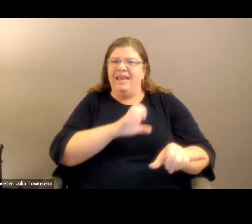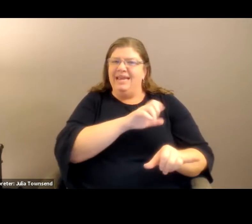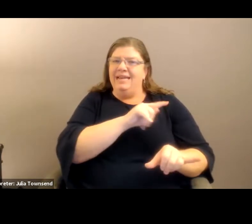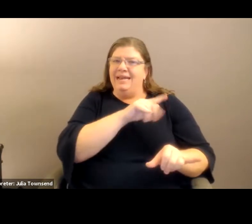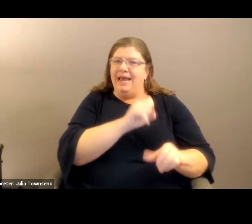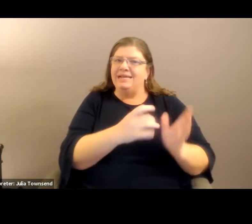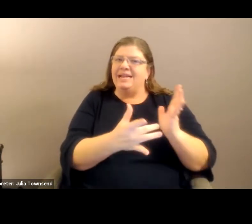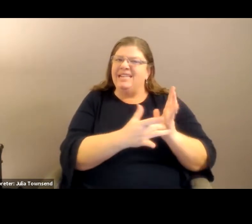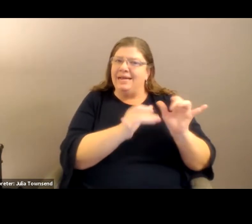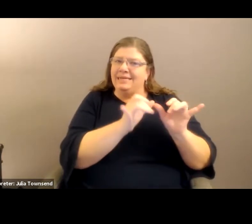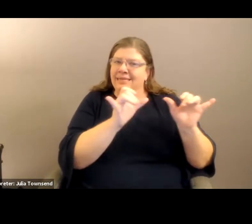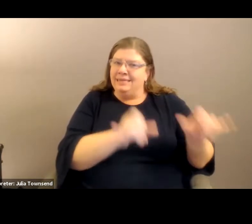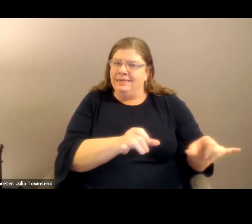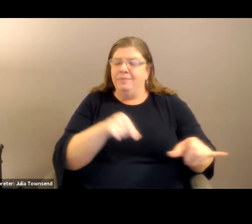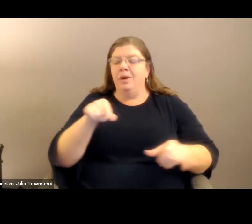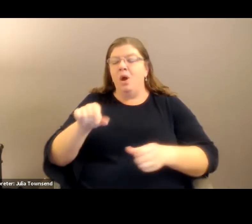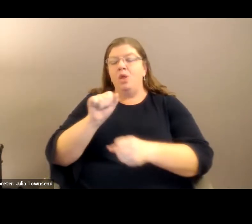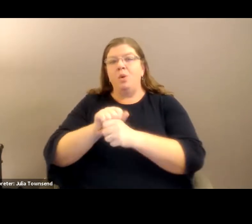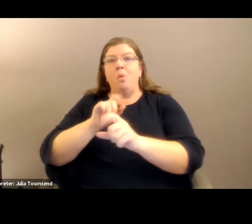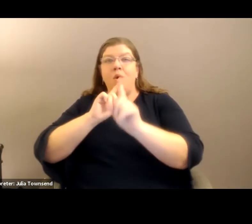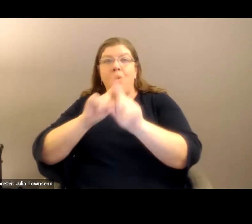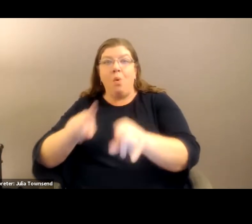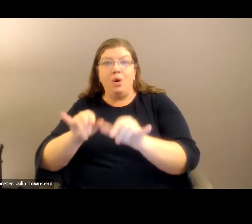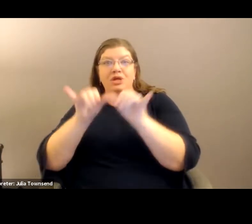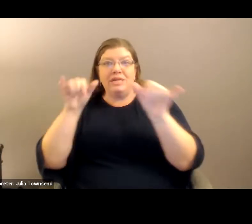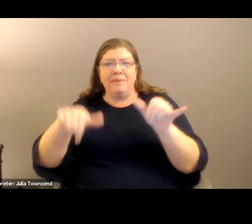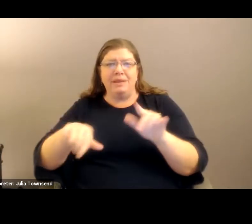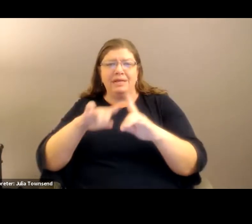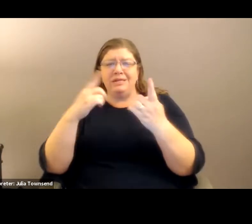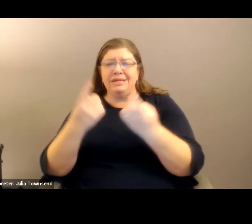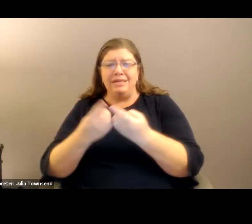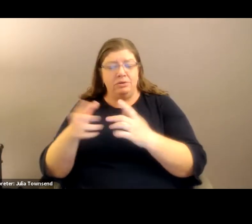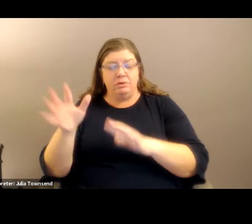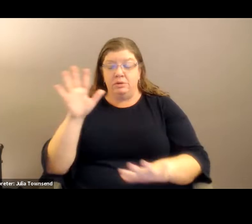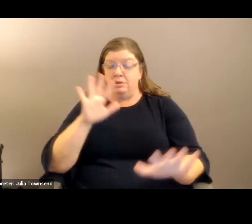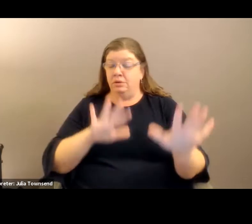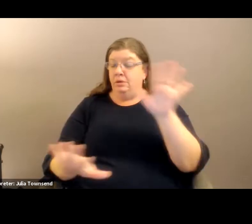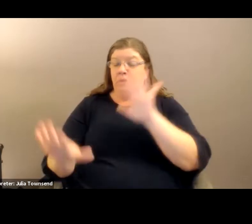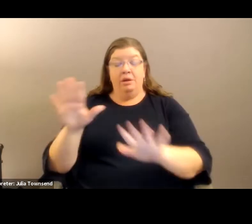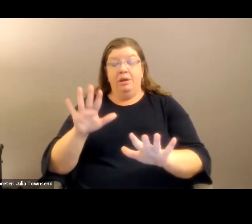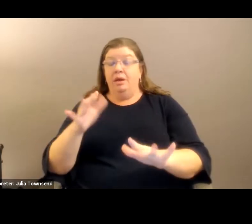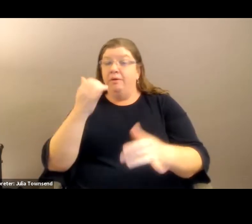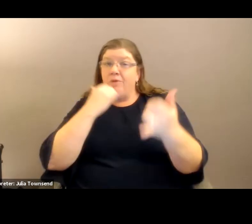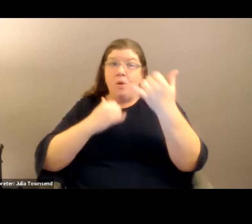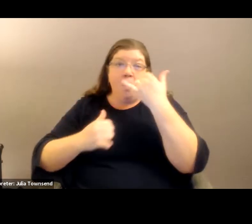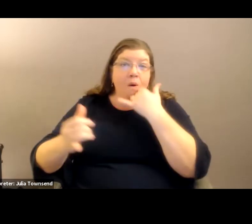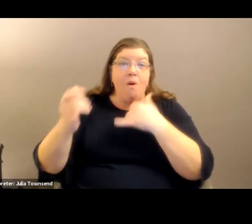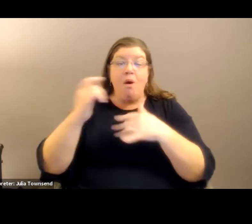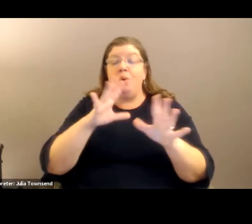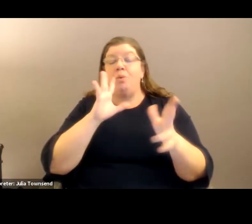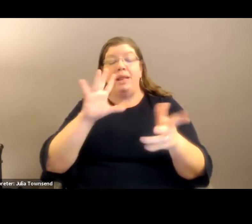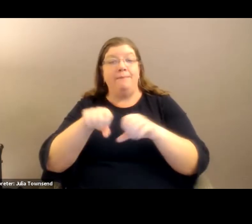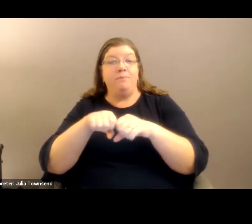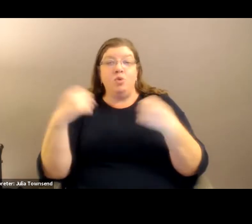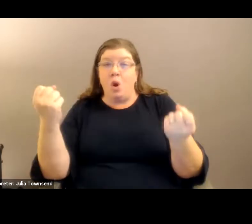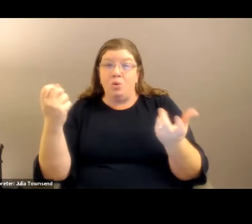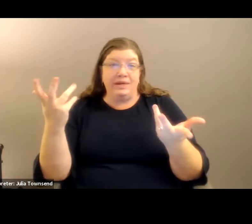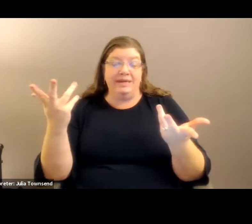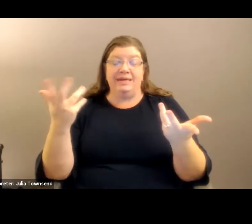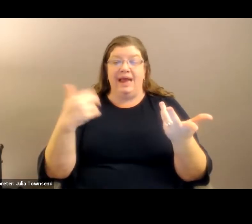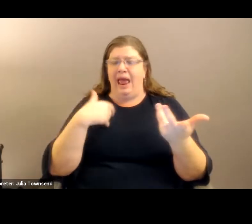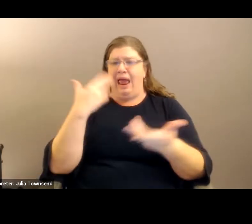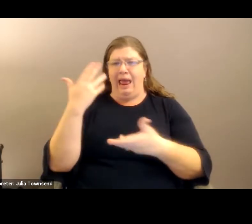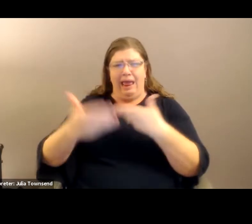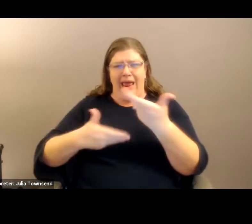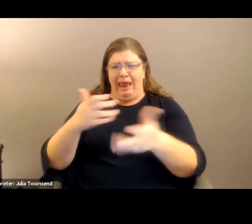ticket system. The work order system in this district is deeply flawed, and I would even say broken. I don't